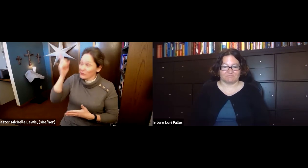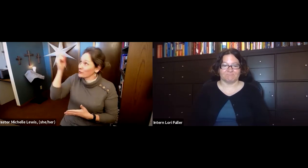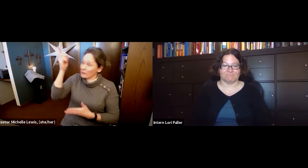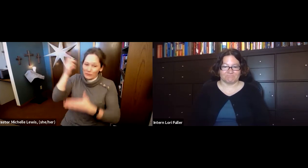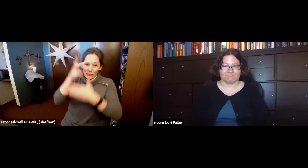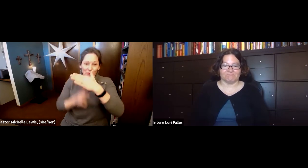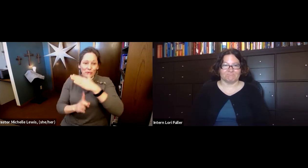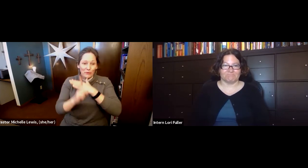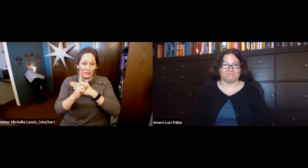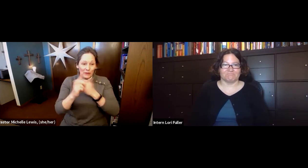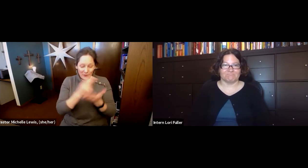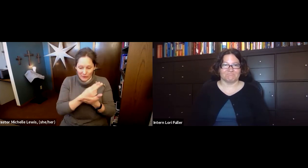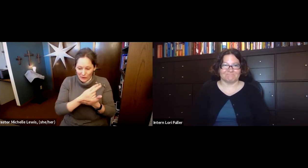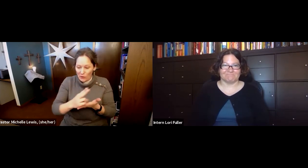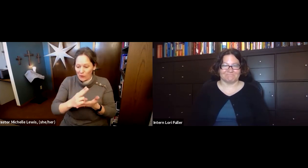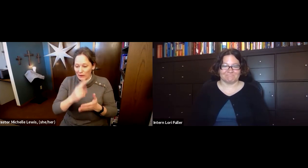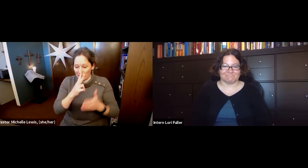Blessed be the Holy Trinity.